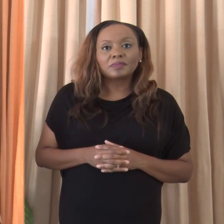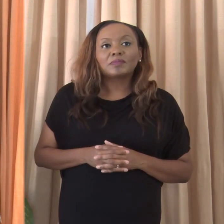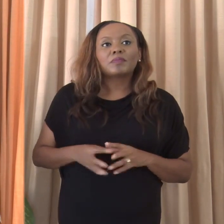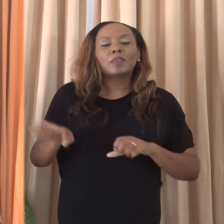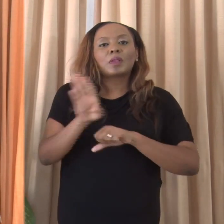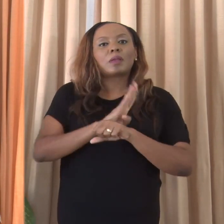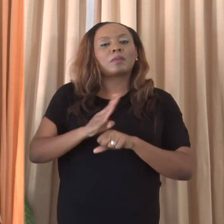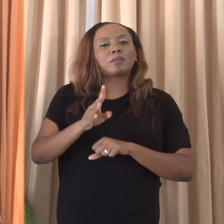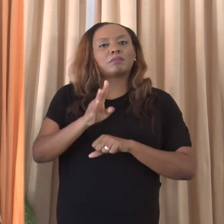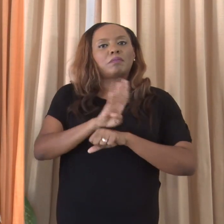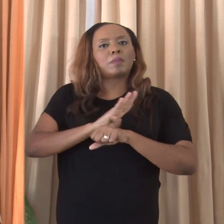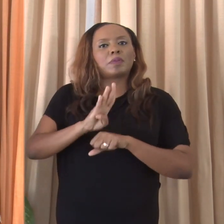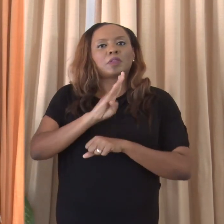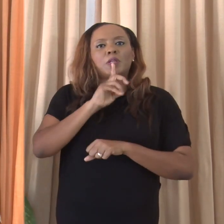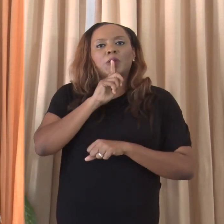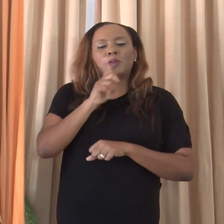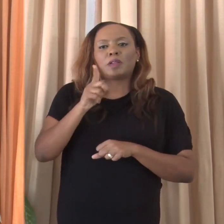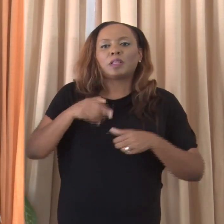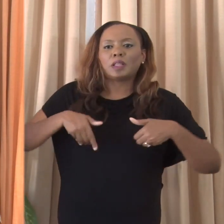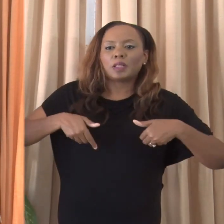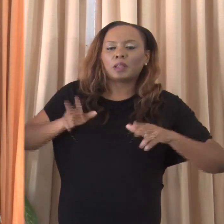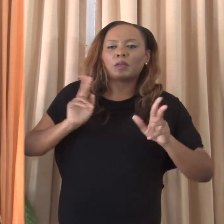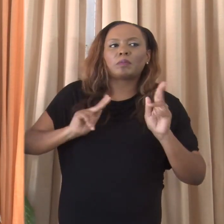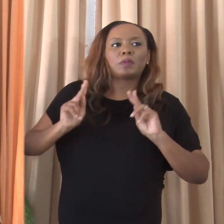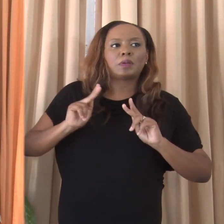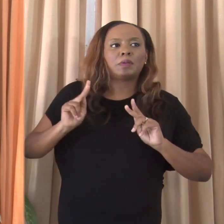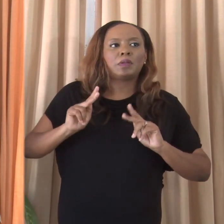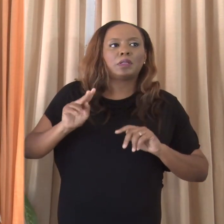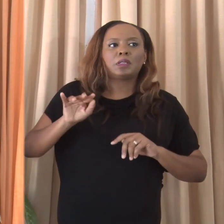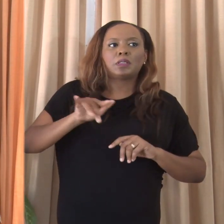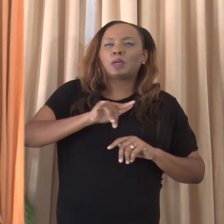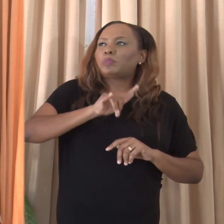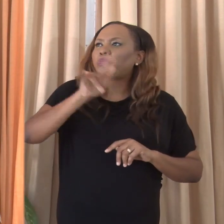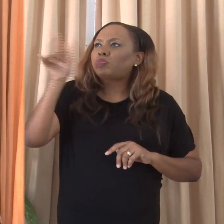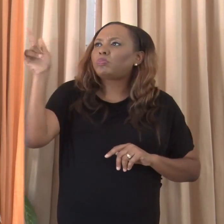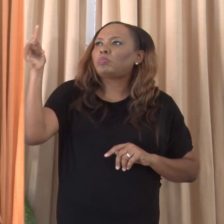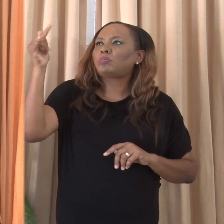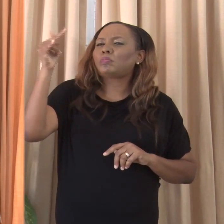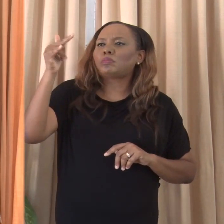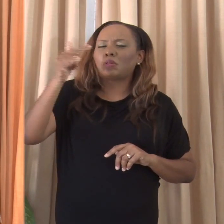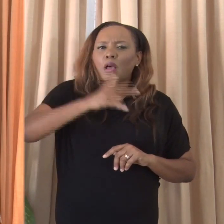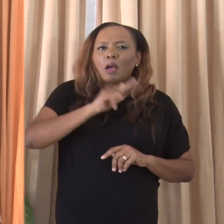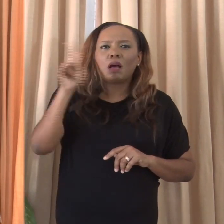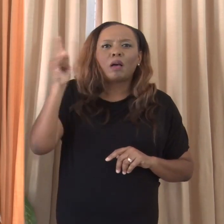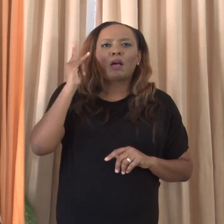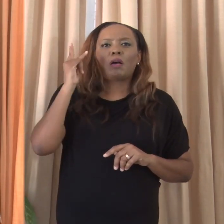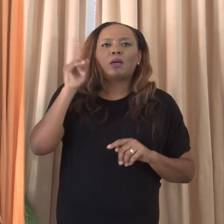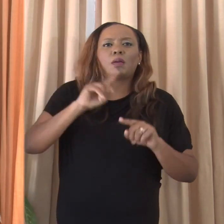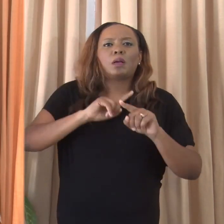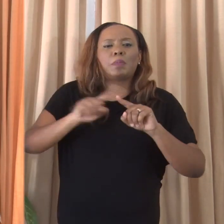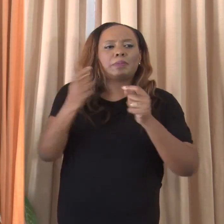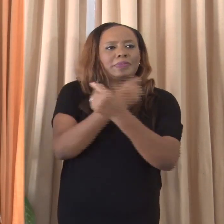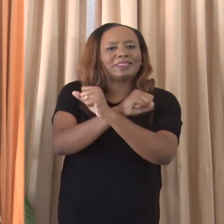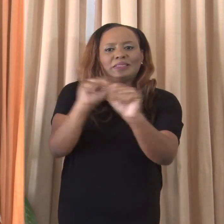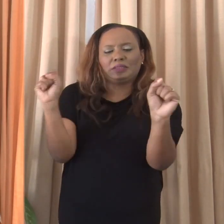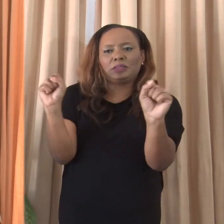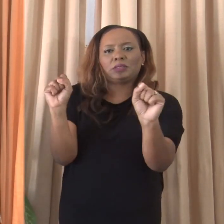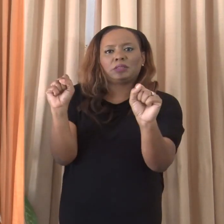facilitate them being able to put on charters and make landing rights and landing slots available in times